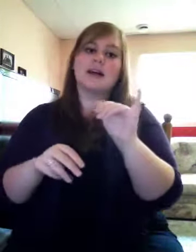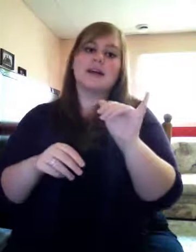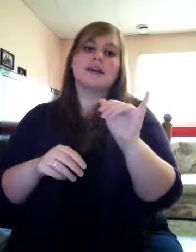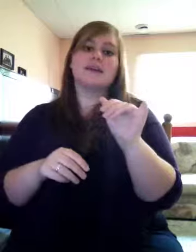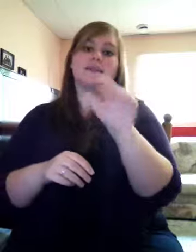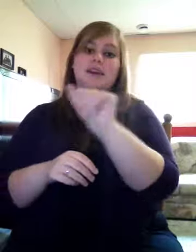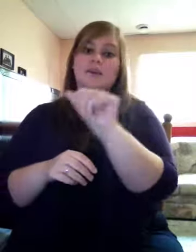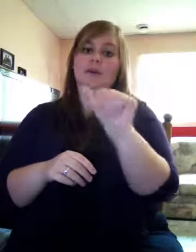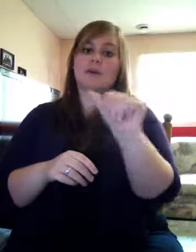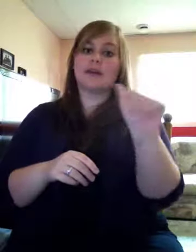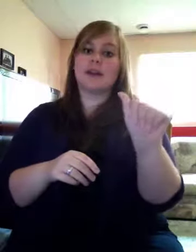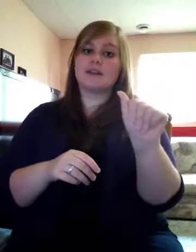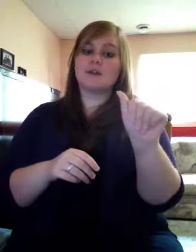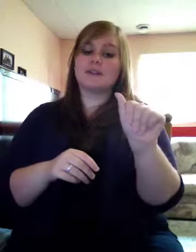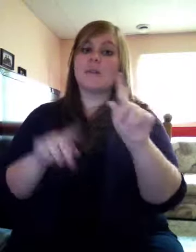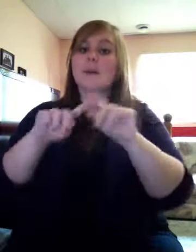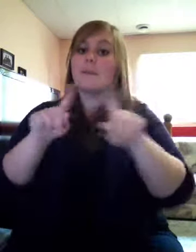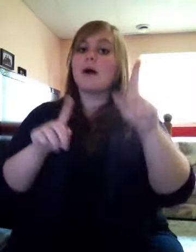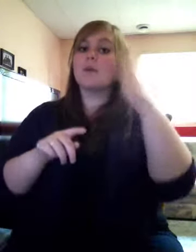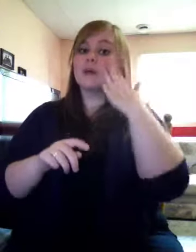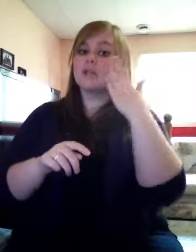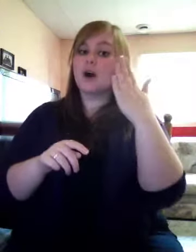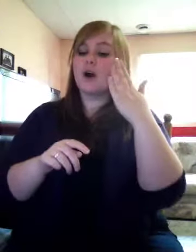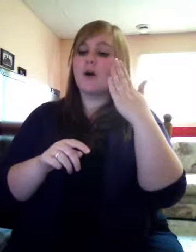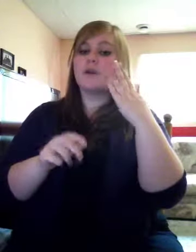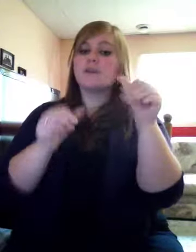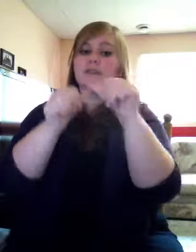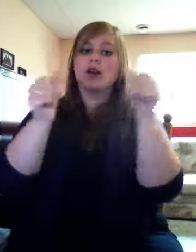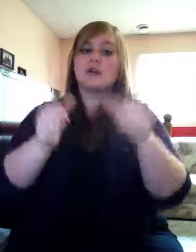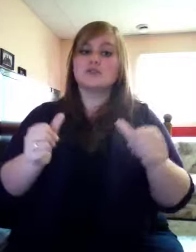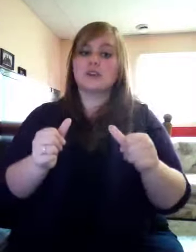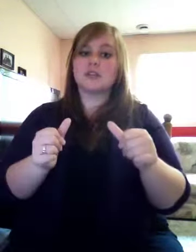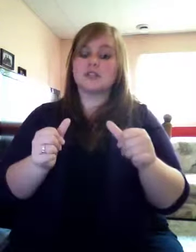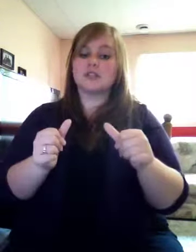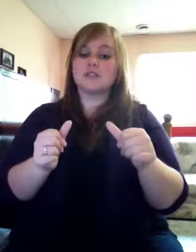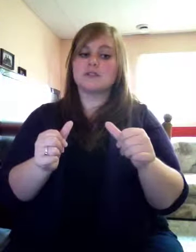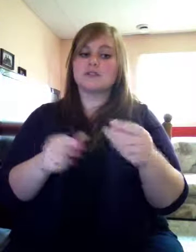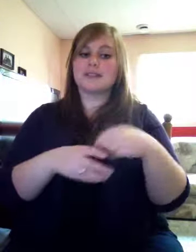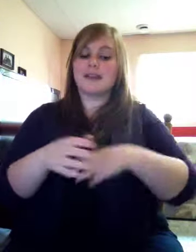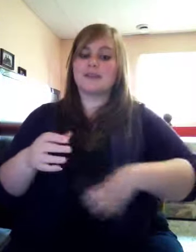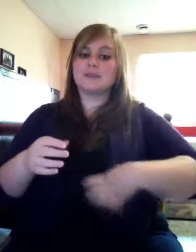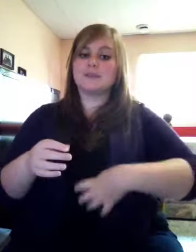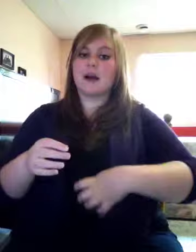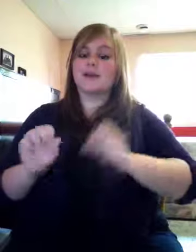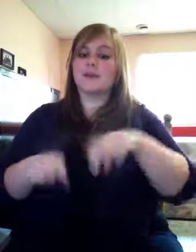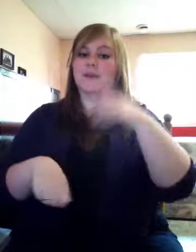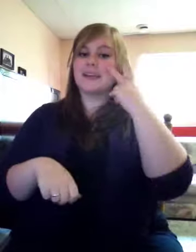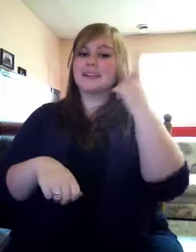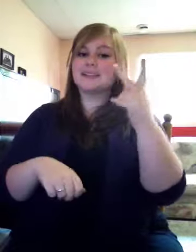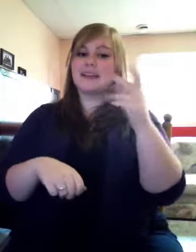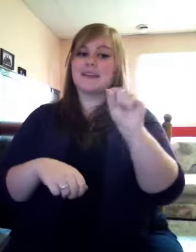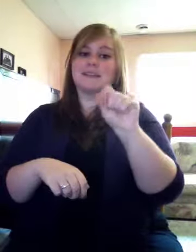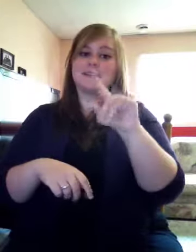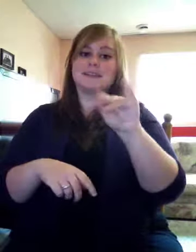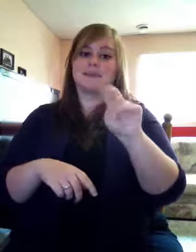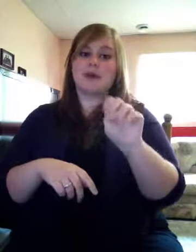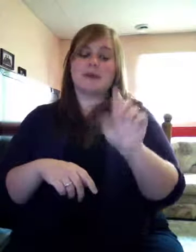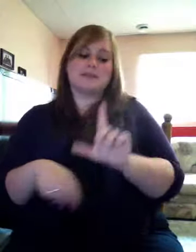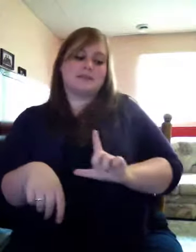pulsatile structures anterior to the spine. We see the aorta to the left and the IVC towards the patient's right side. We could also use